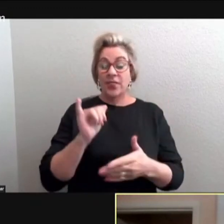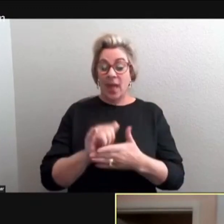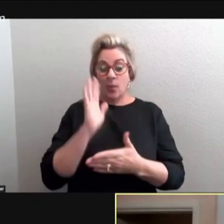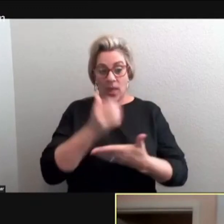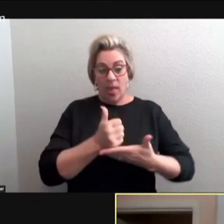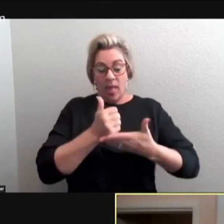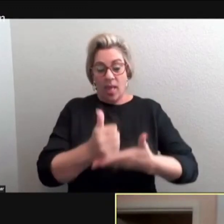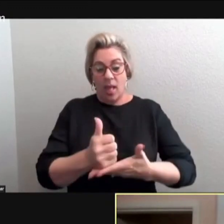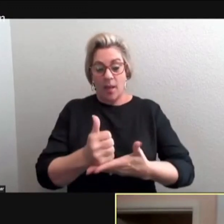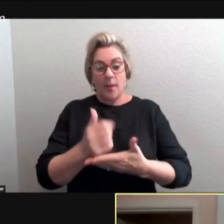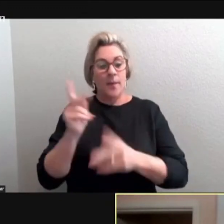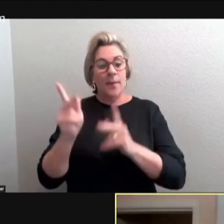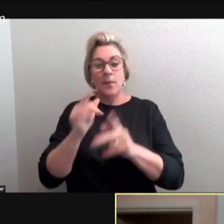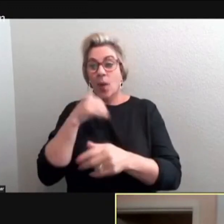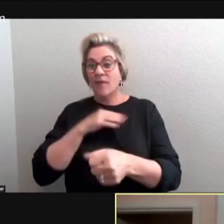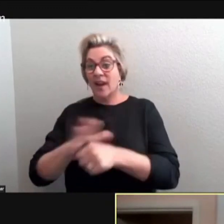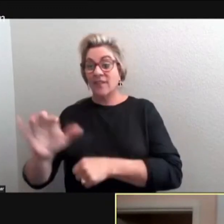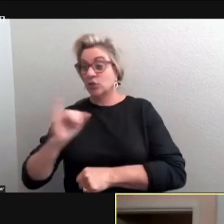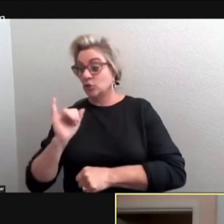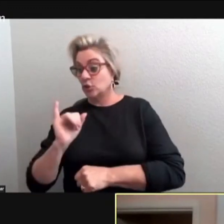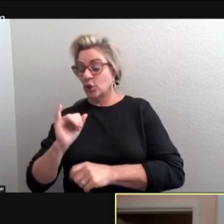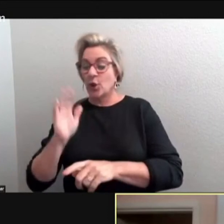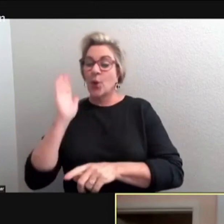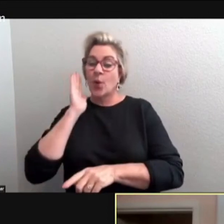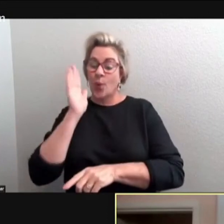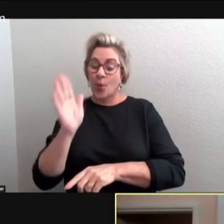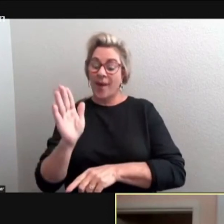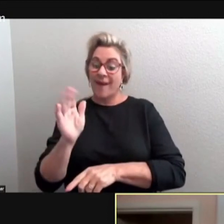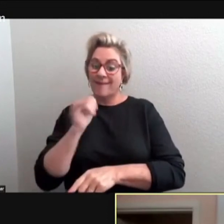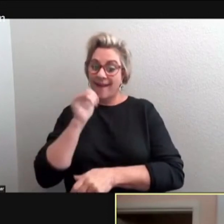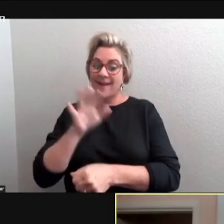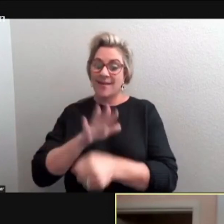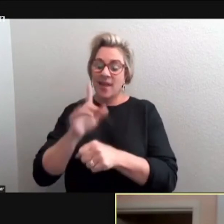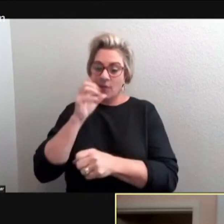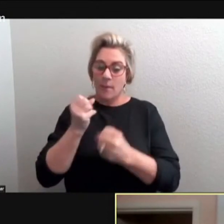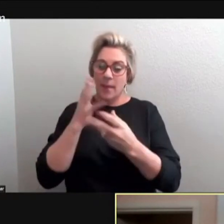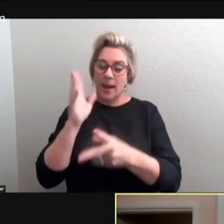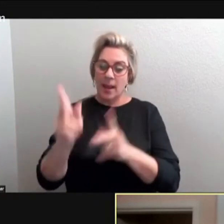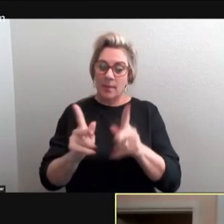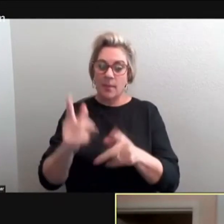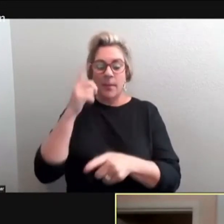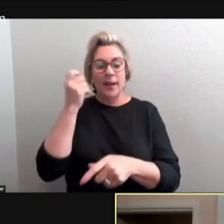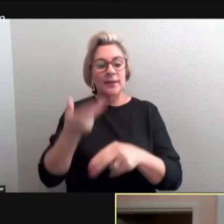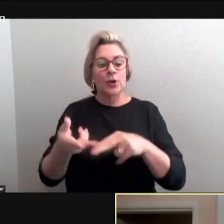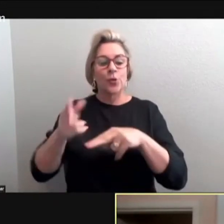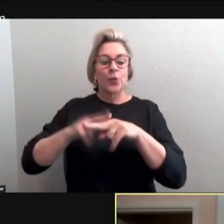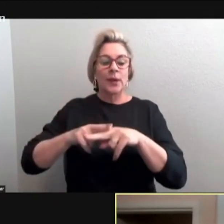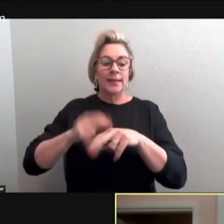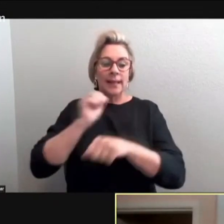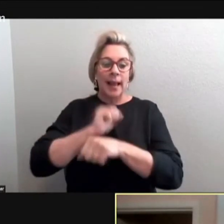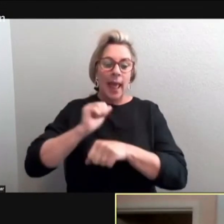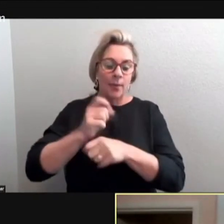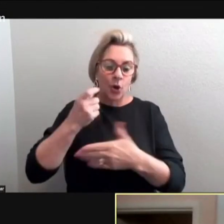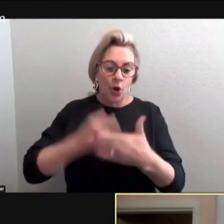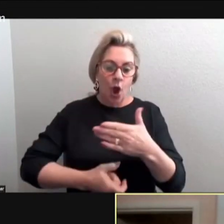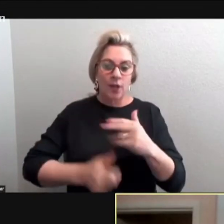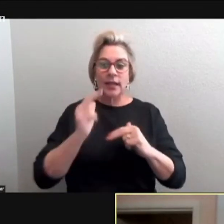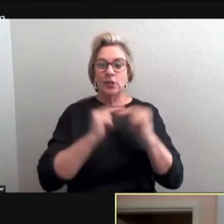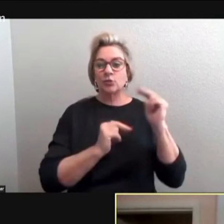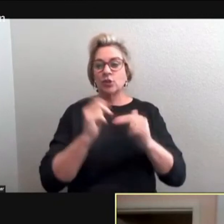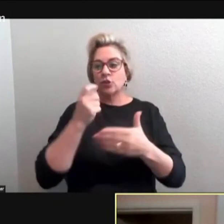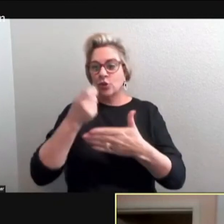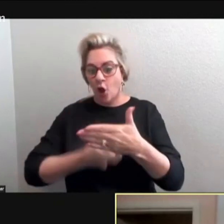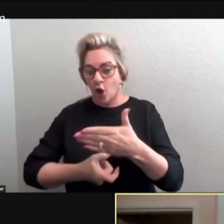short. We anticipate that insurance will fall short for many because of increased labor costs, because of increased construction